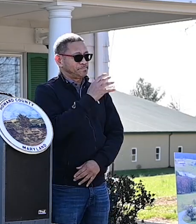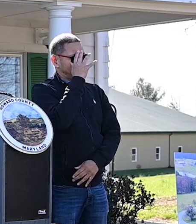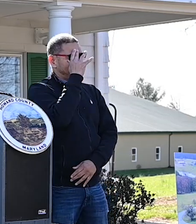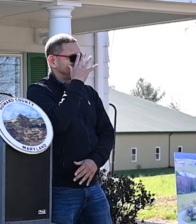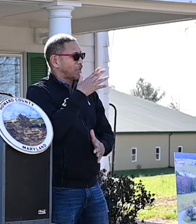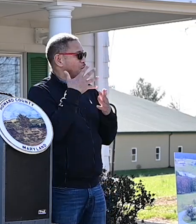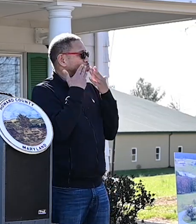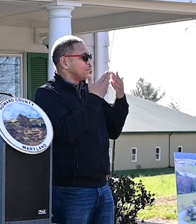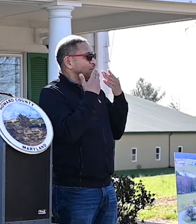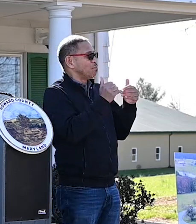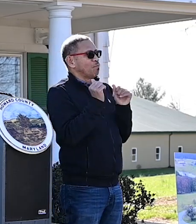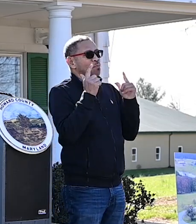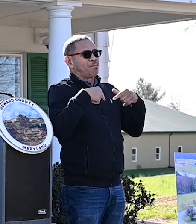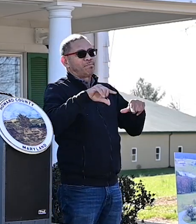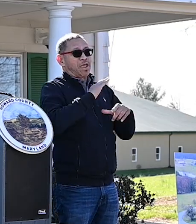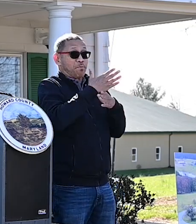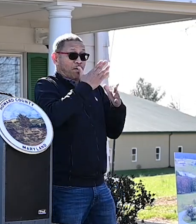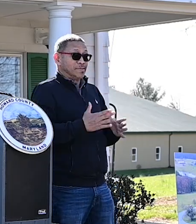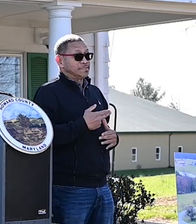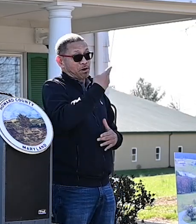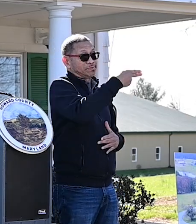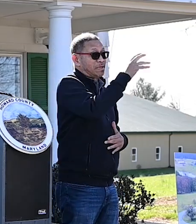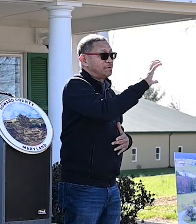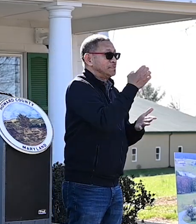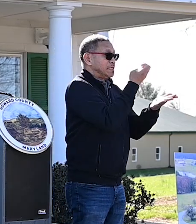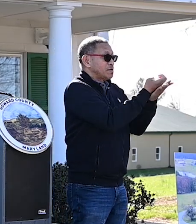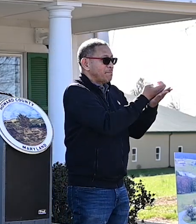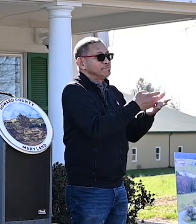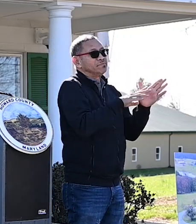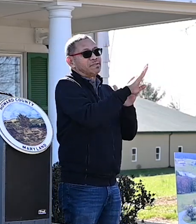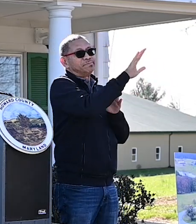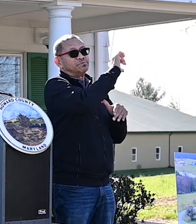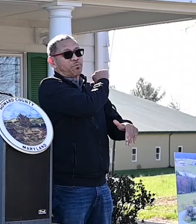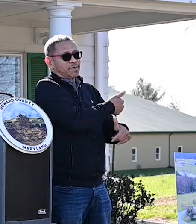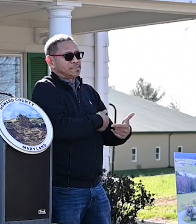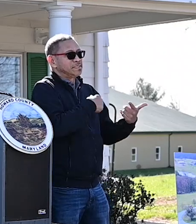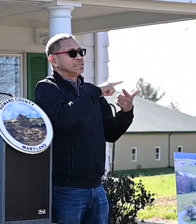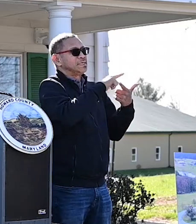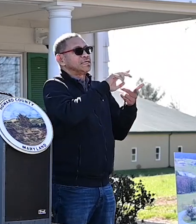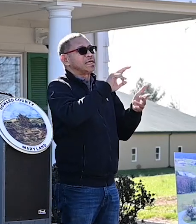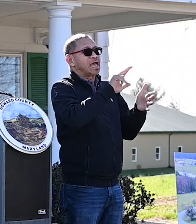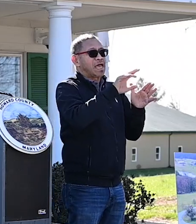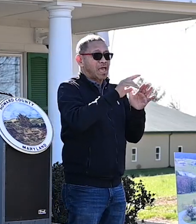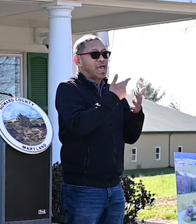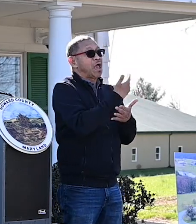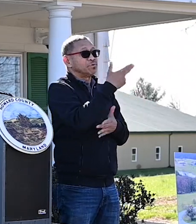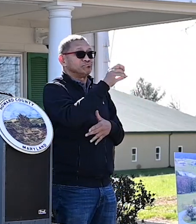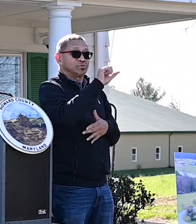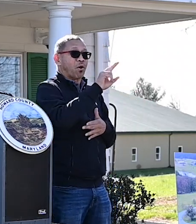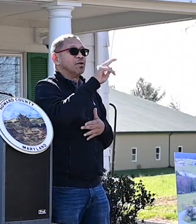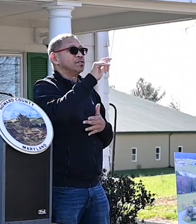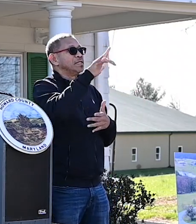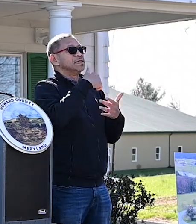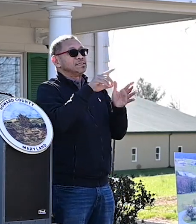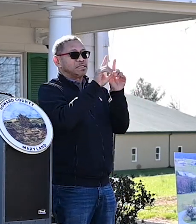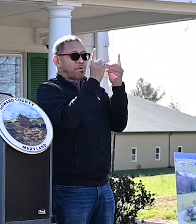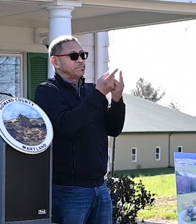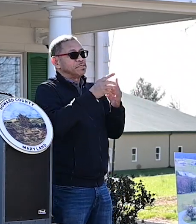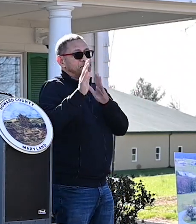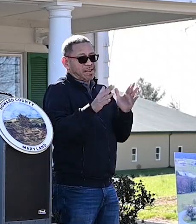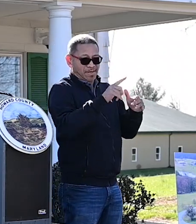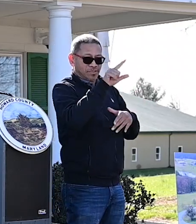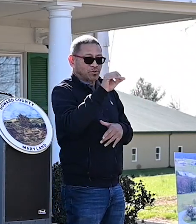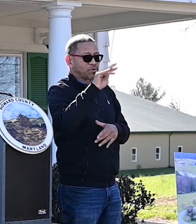I want to extend a thank you to all our partners, the Howard County Economic Development Authority, Howard Soil Conservation District, Department of Planning